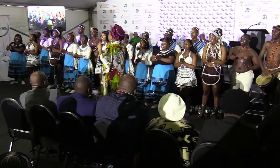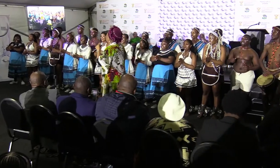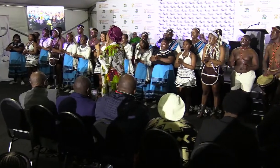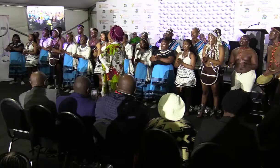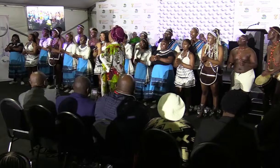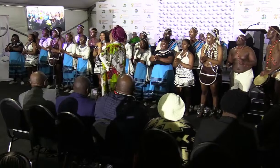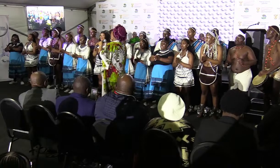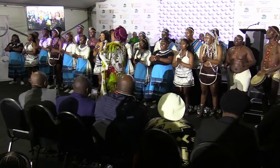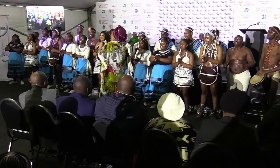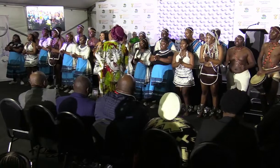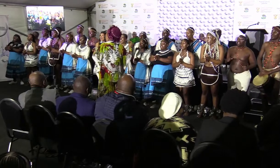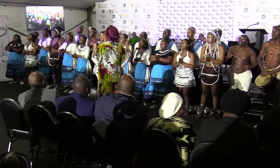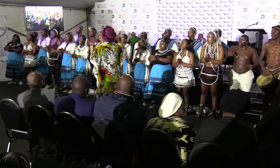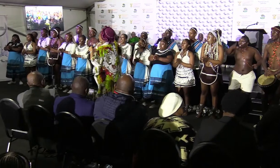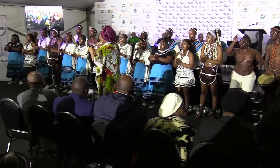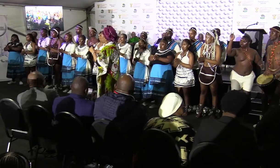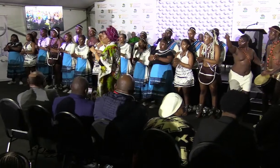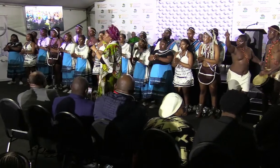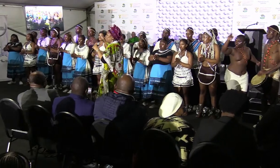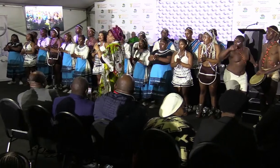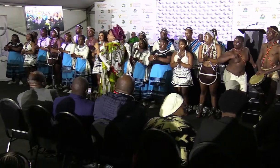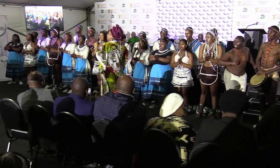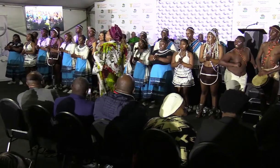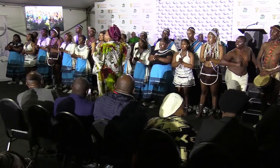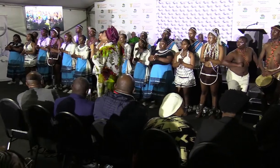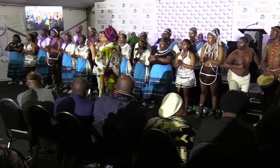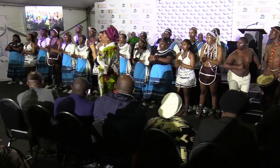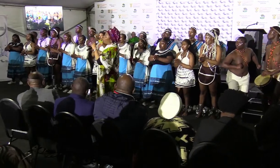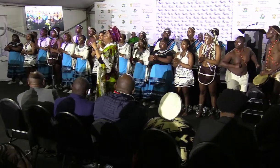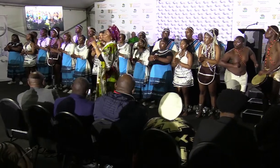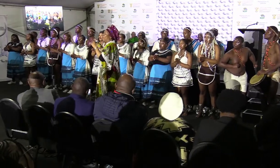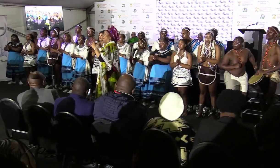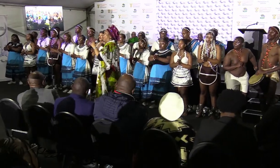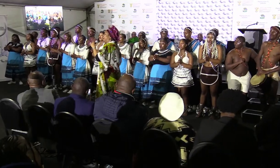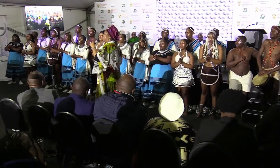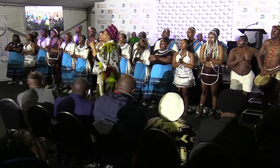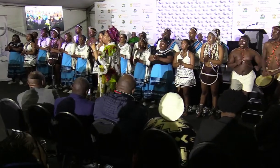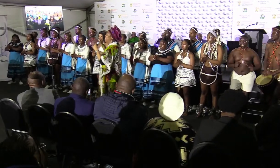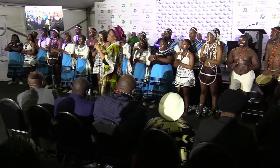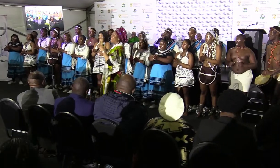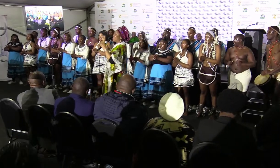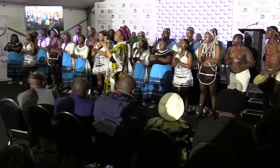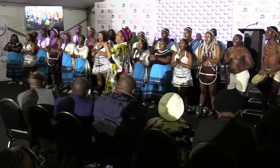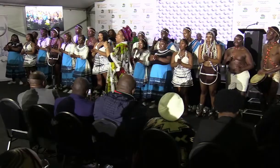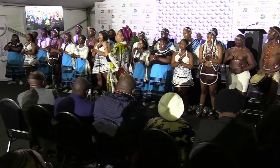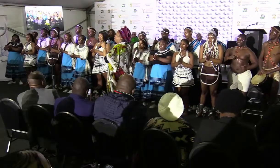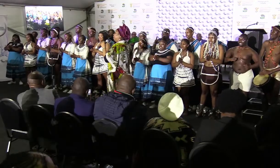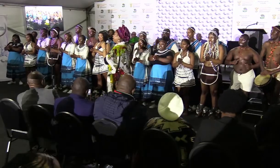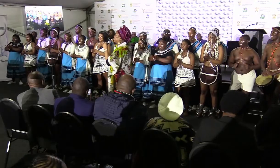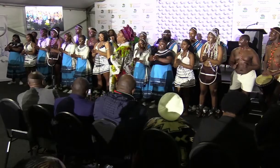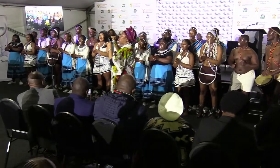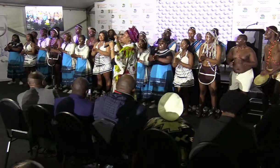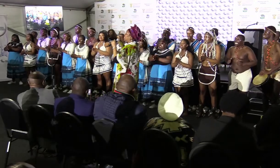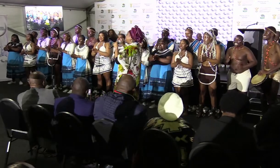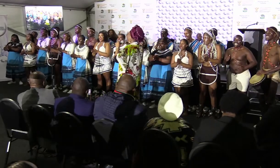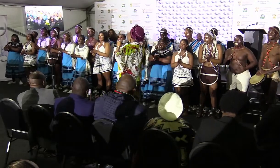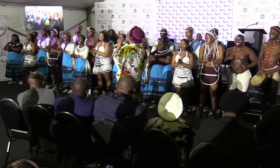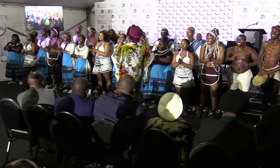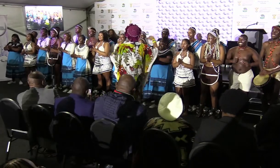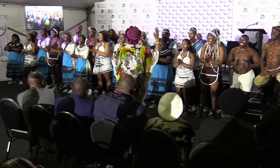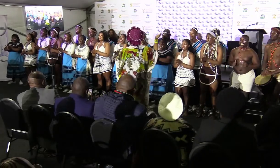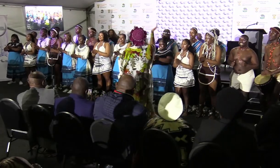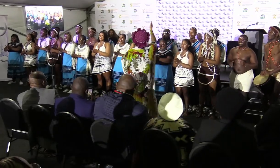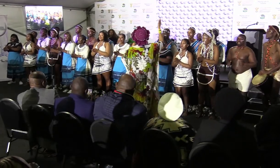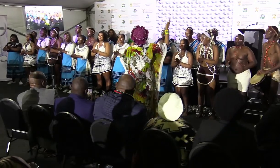ndiqiniseke sithi vumani bo sithi vumani qaqambile